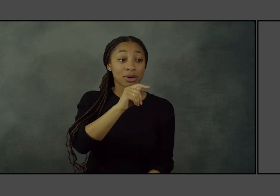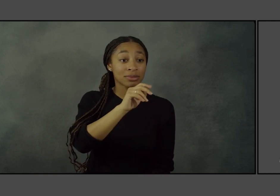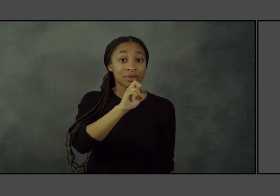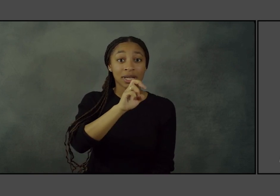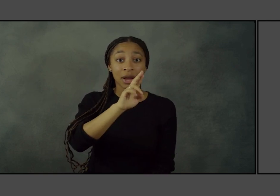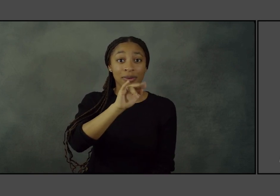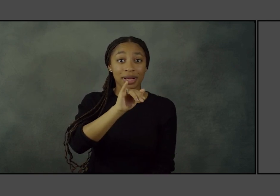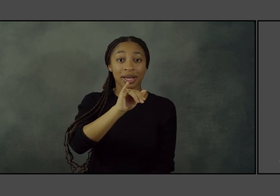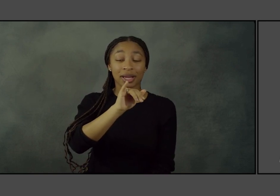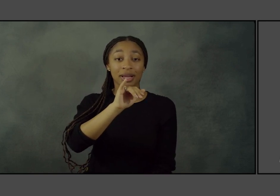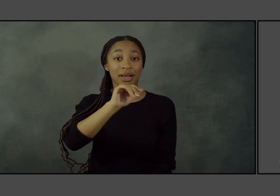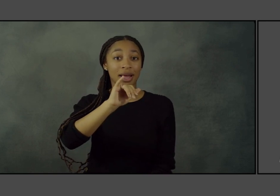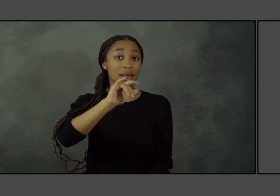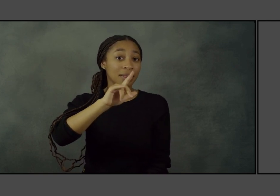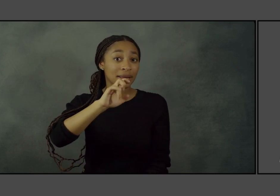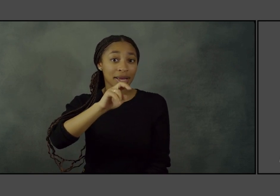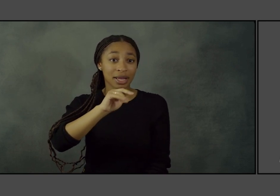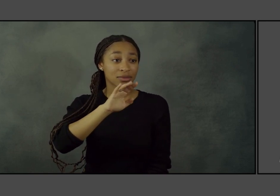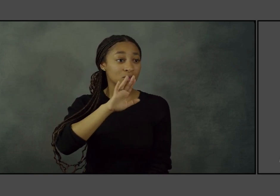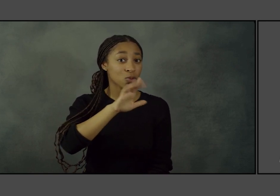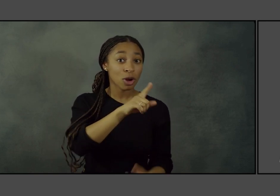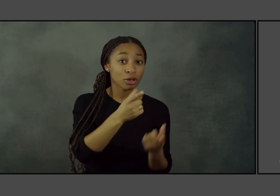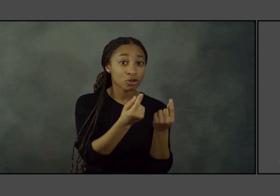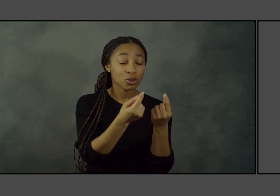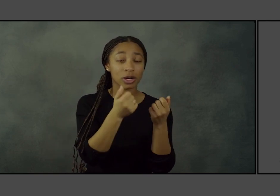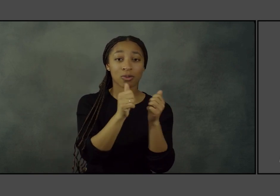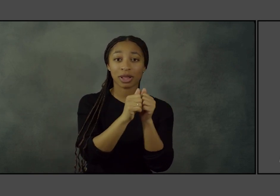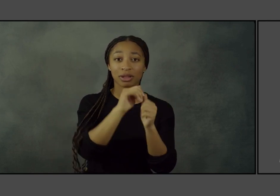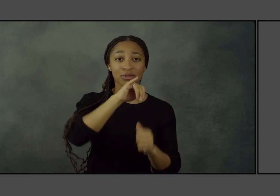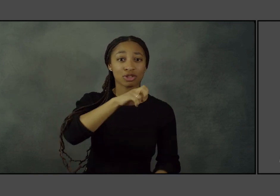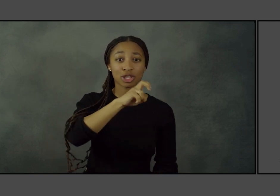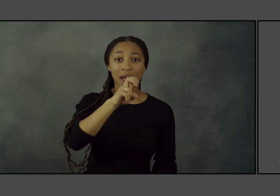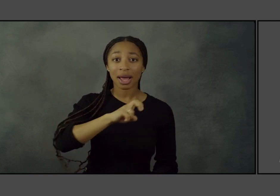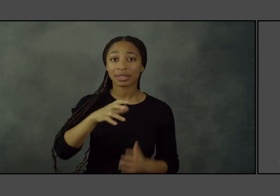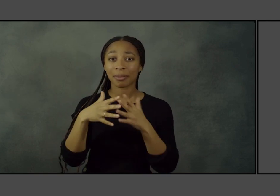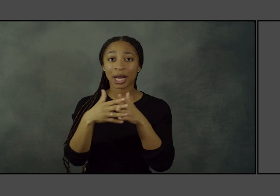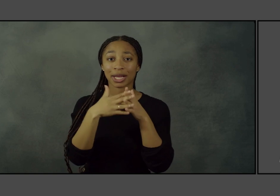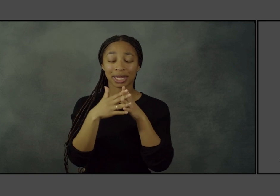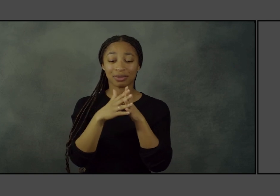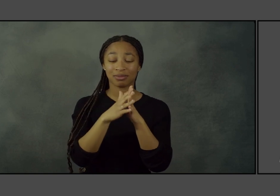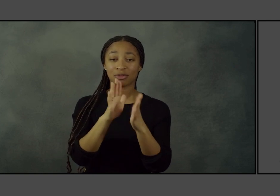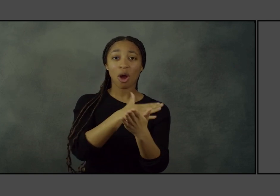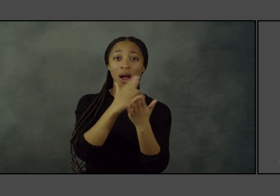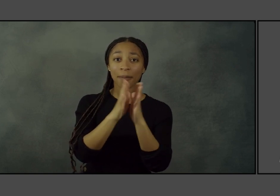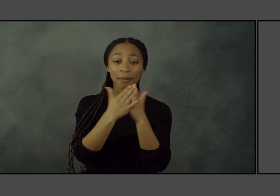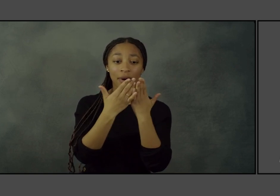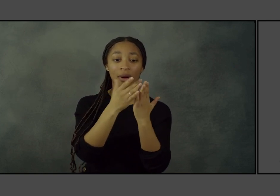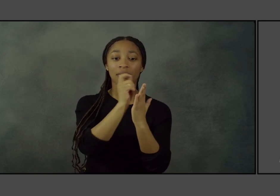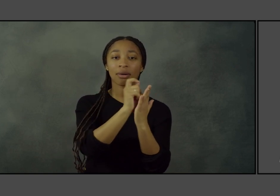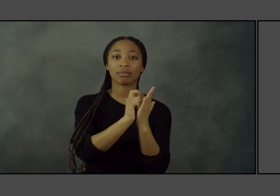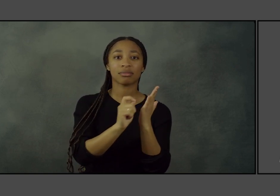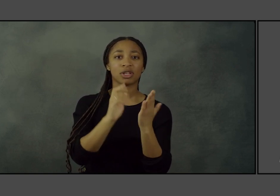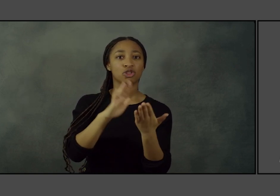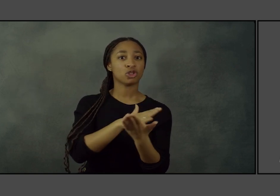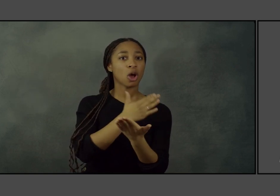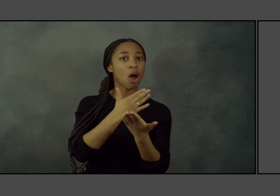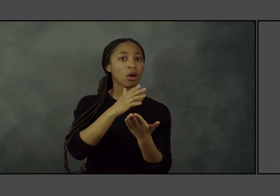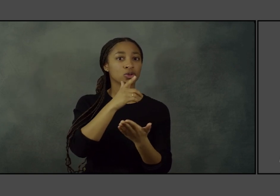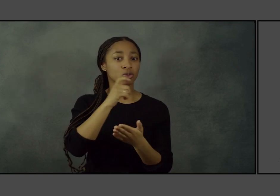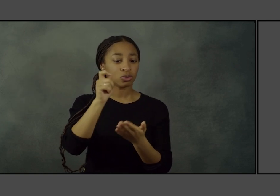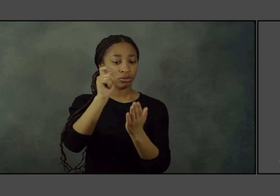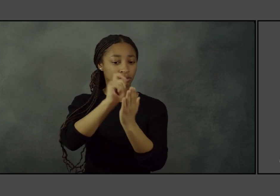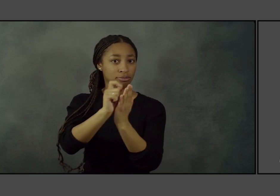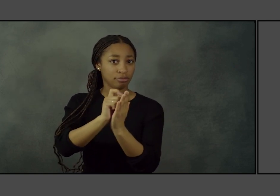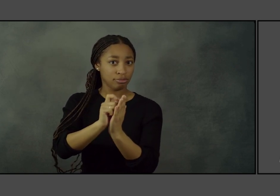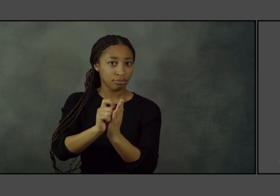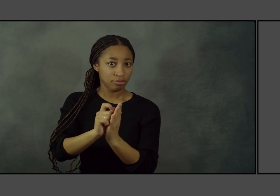your songbook, your American songbook, and looking at songs written by women. Because time is flying, I'm